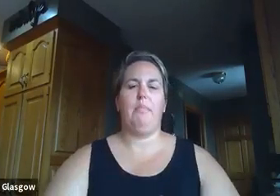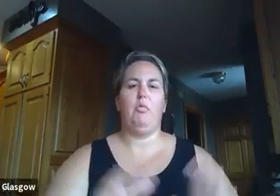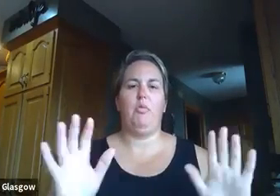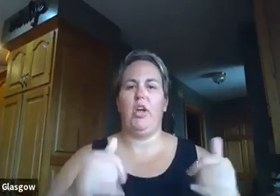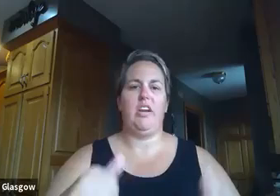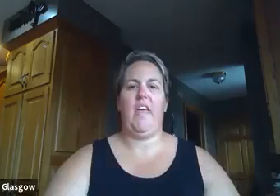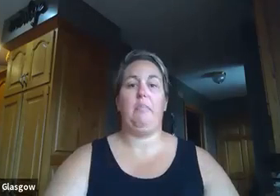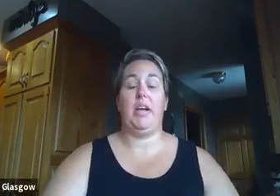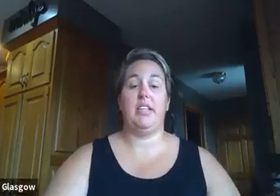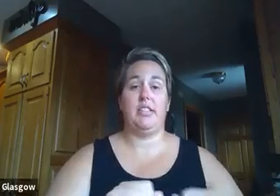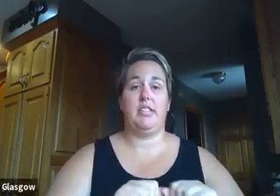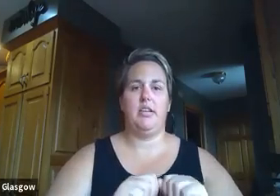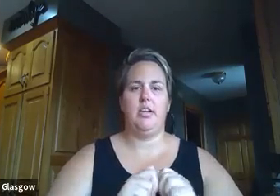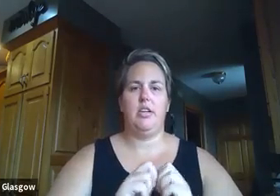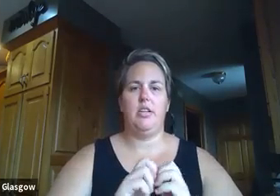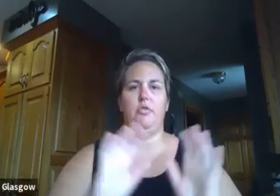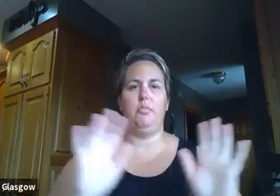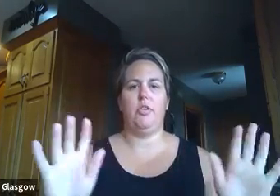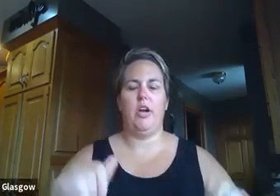not, but we won't get into that because that's super